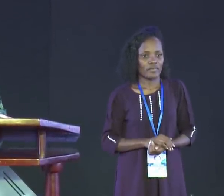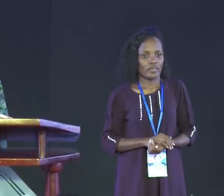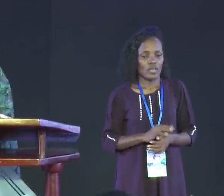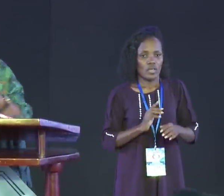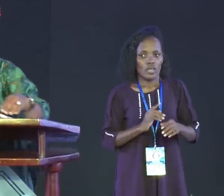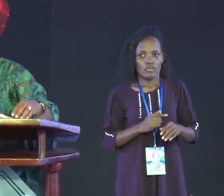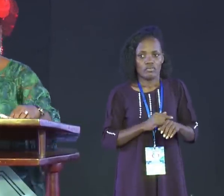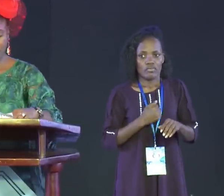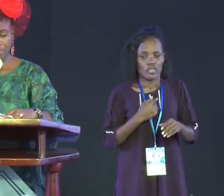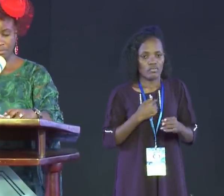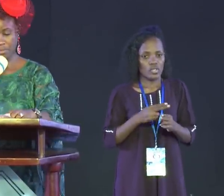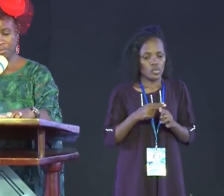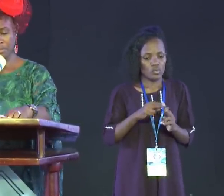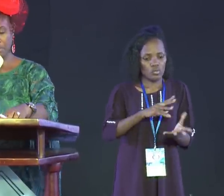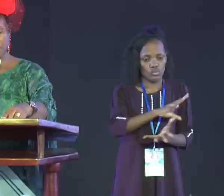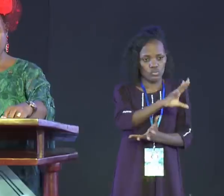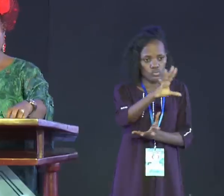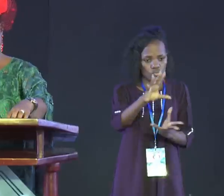Ngamaliriza. As I crown.